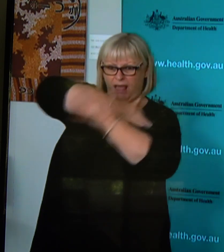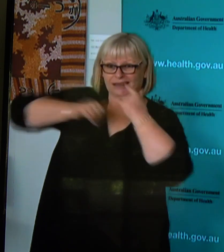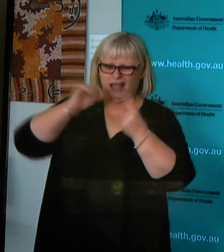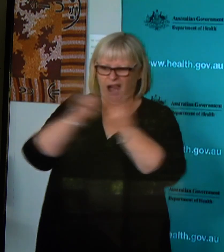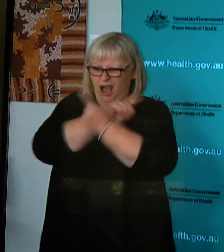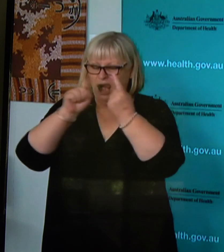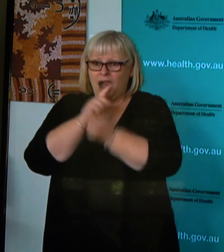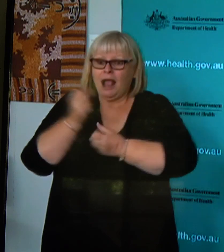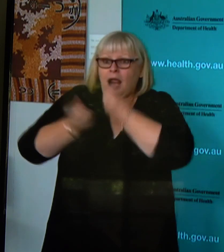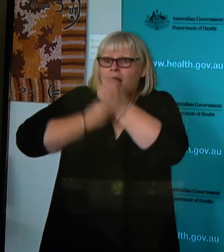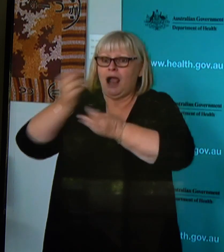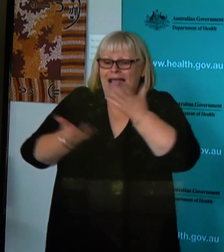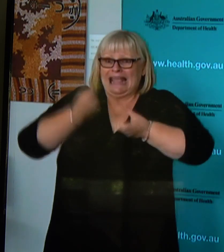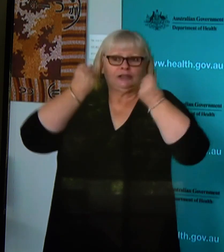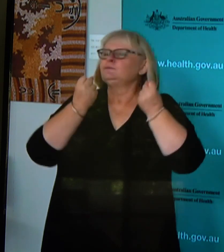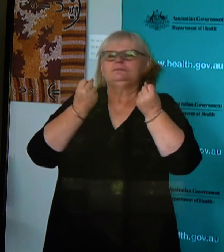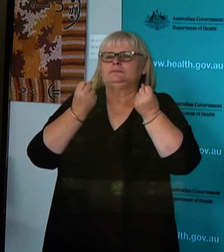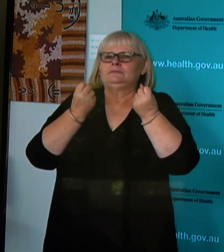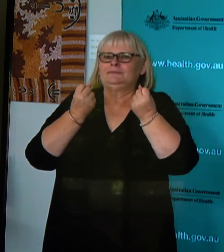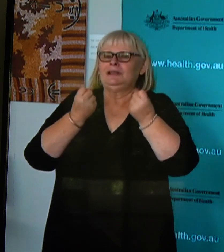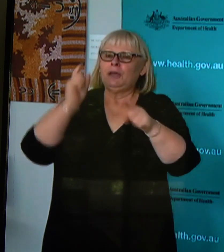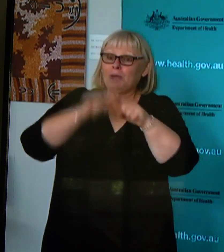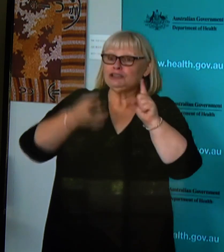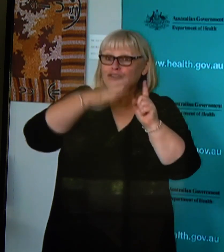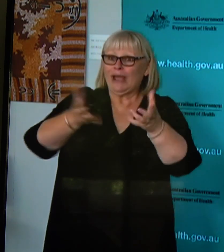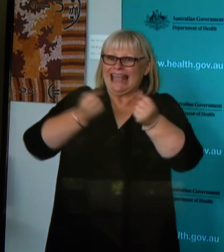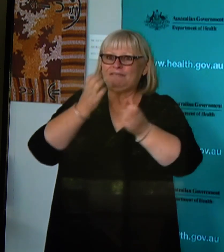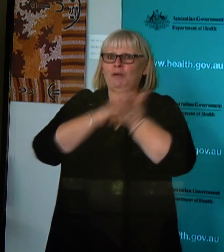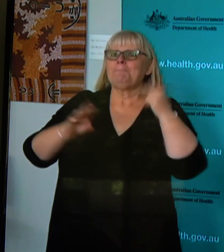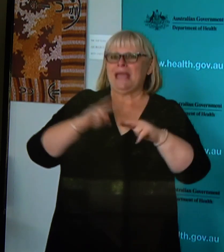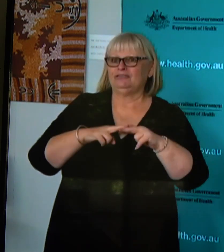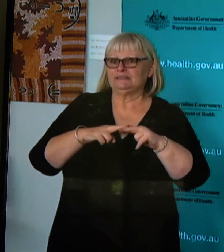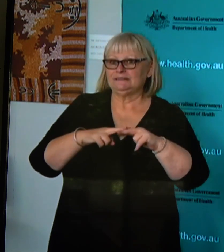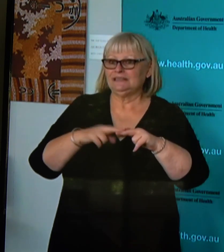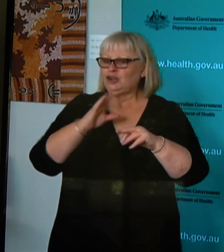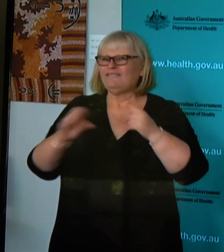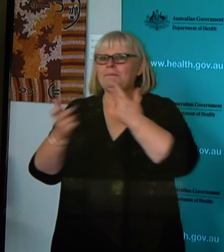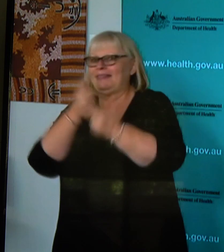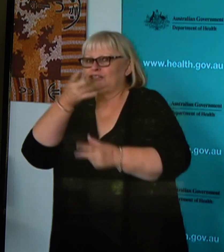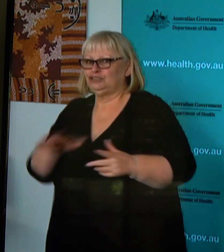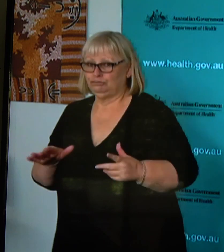more likely that children will get it from their own parents and other people in their households.